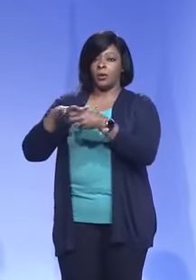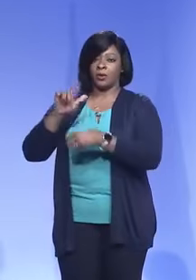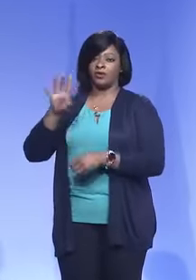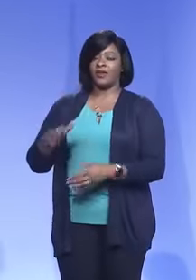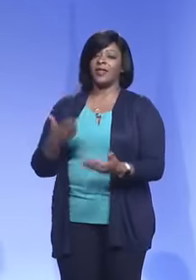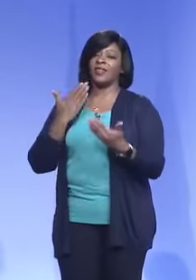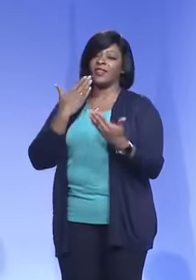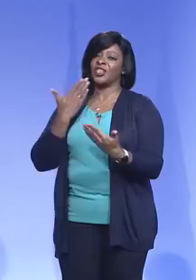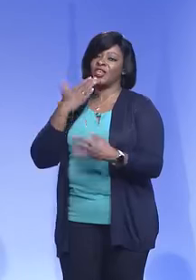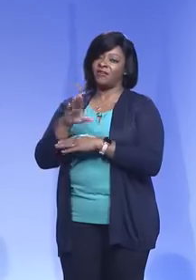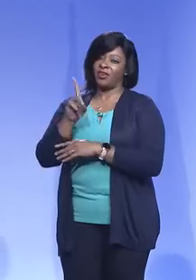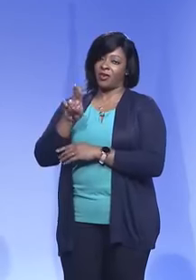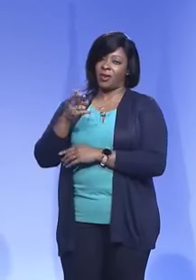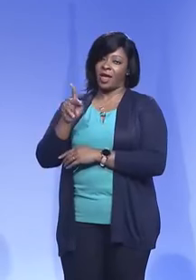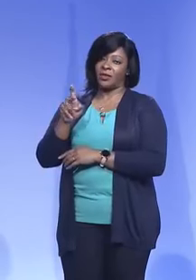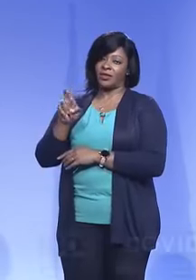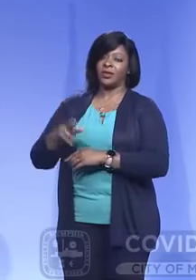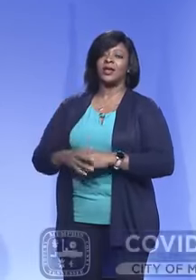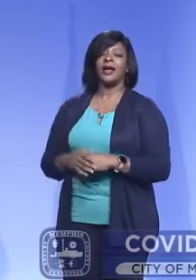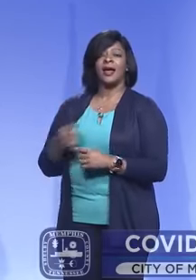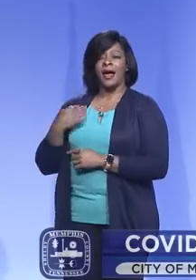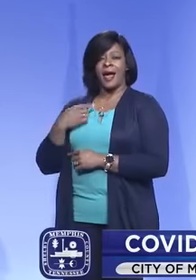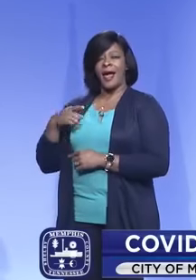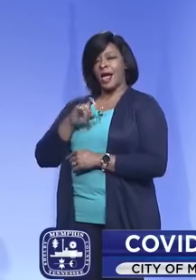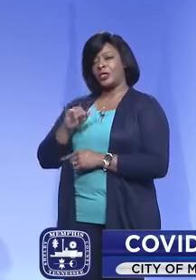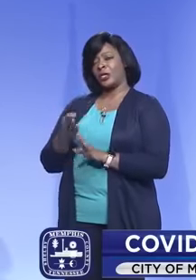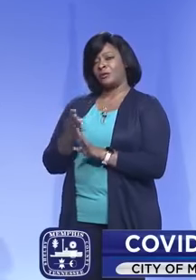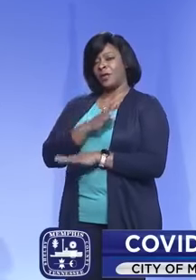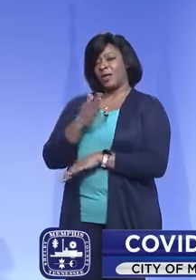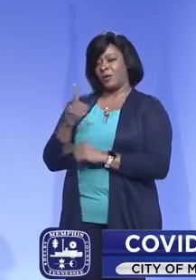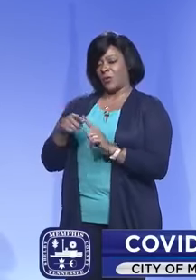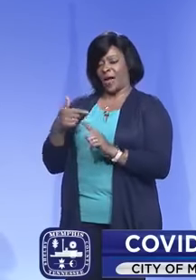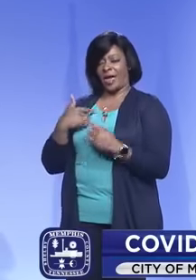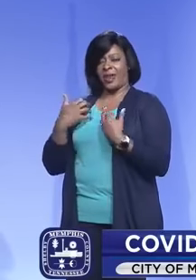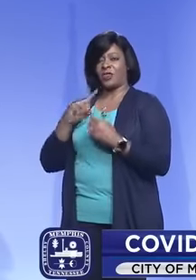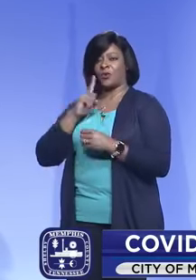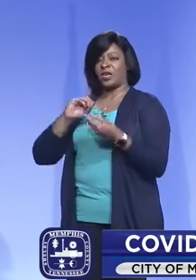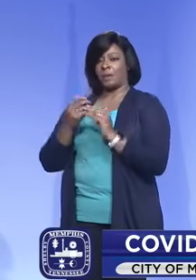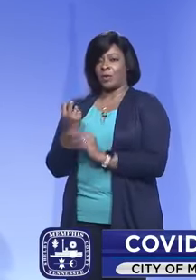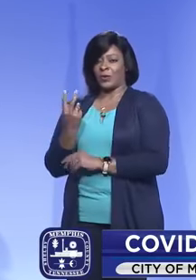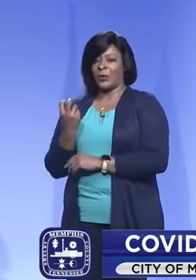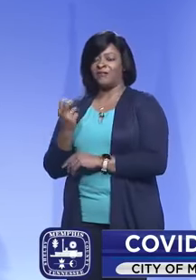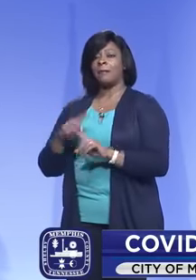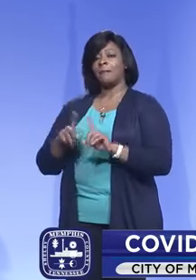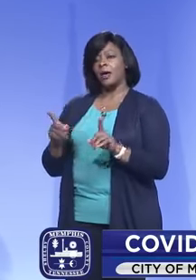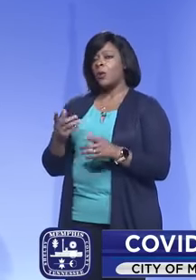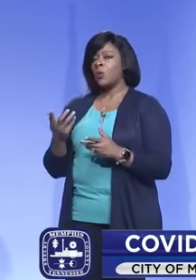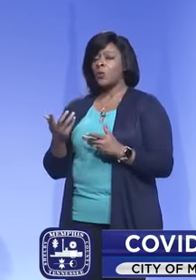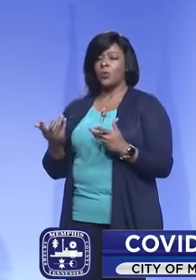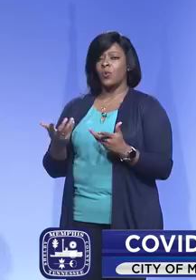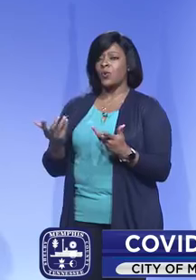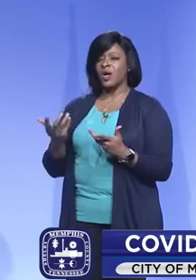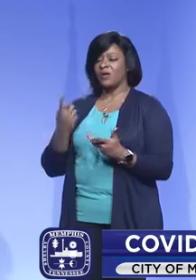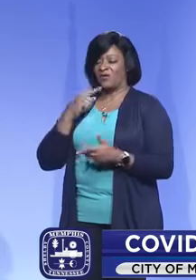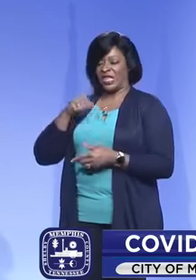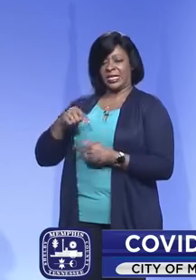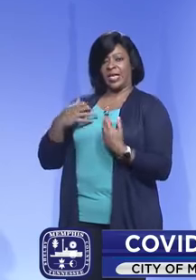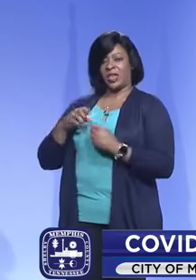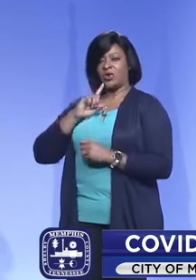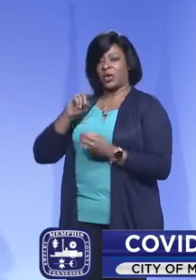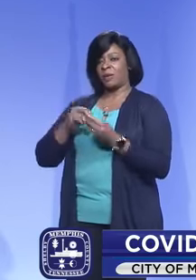Thanks. Good afternoon, Dr. Haushalter. I think I asked you this when we had Health Directive number 12, but what for this Health